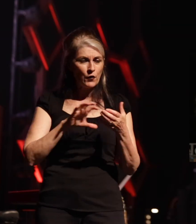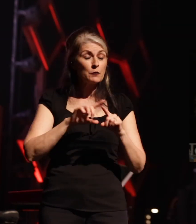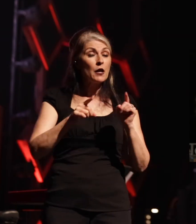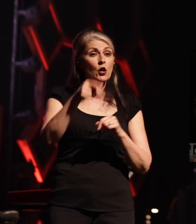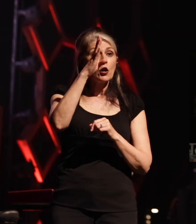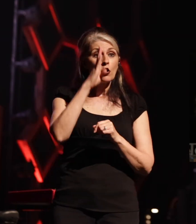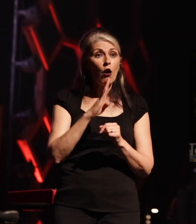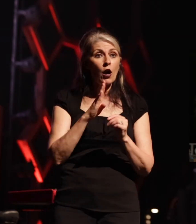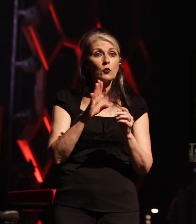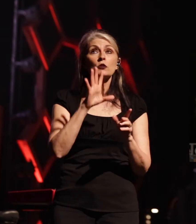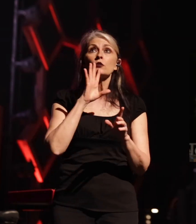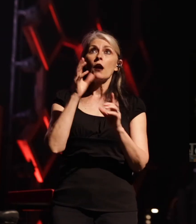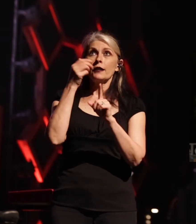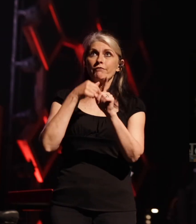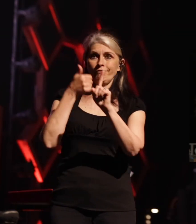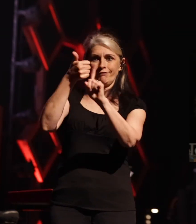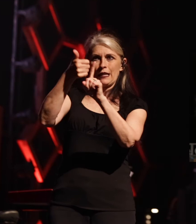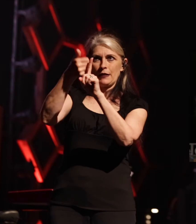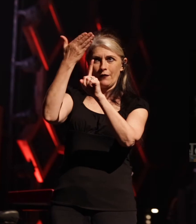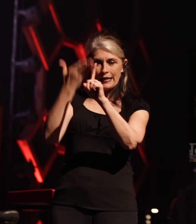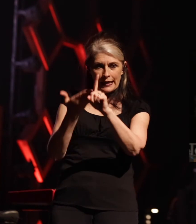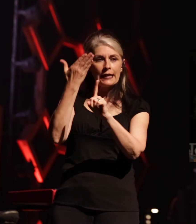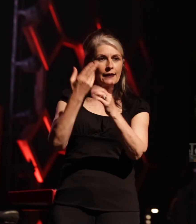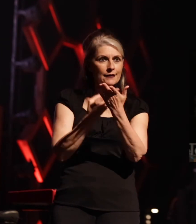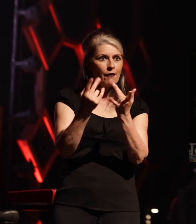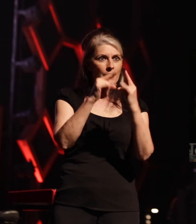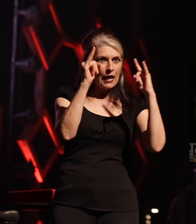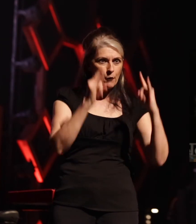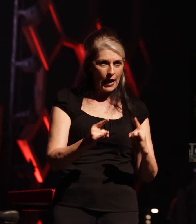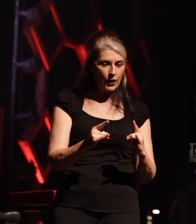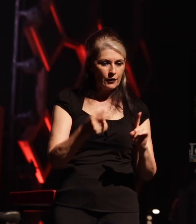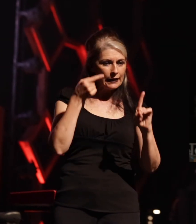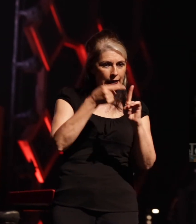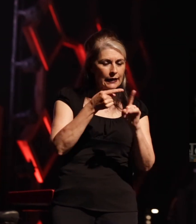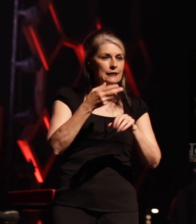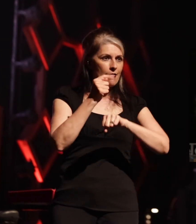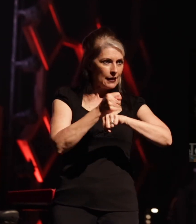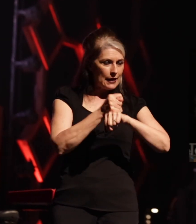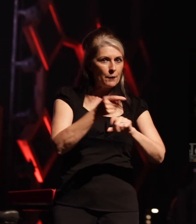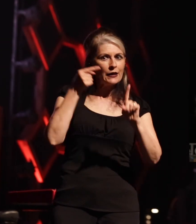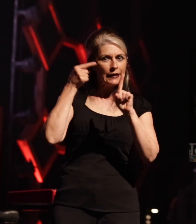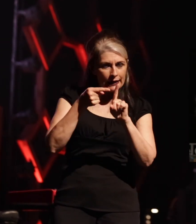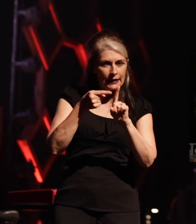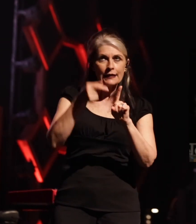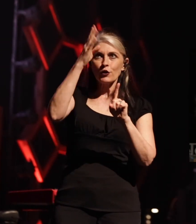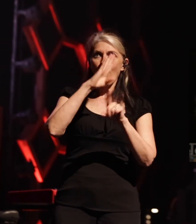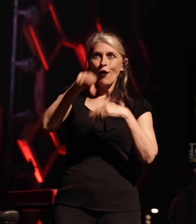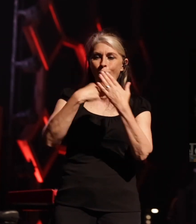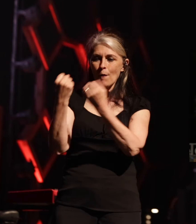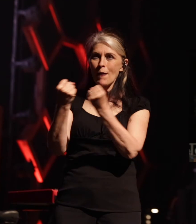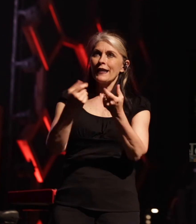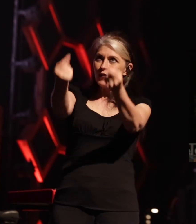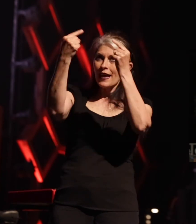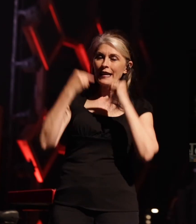the tabernacle, because God is the temple, because he's God Almighty who came to dwell with each and every single one of us.